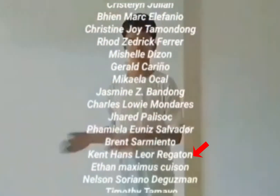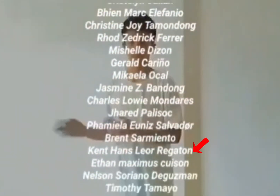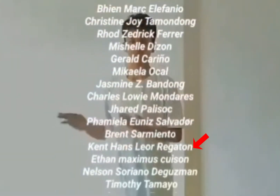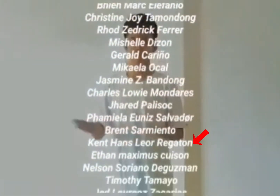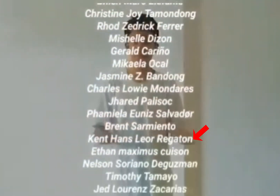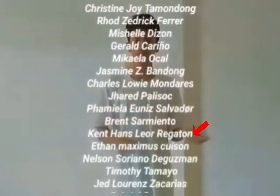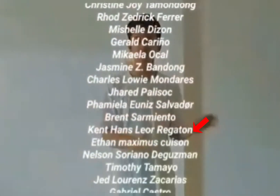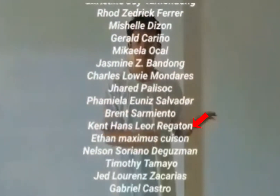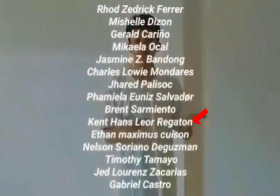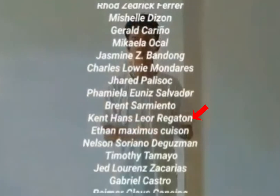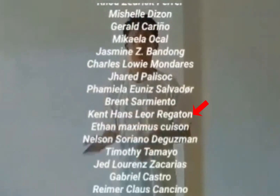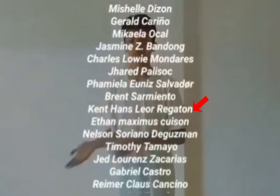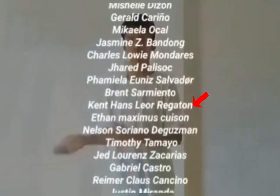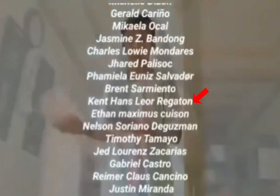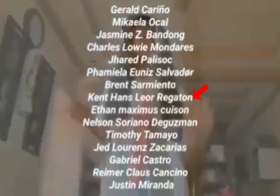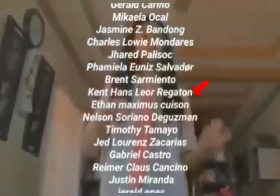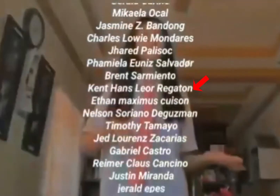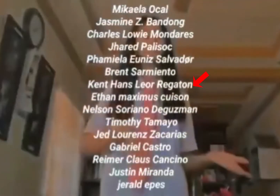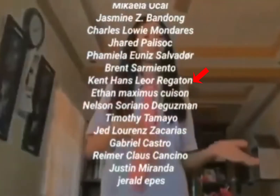is really